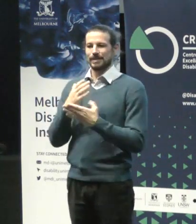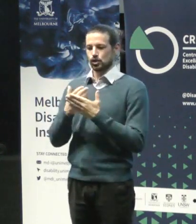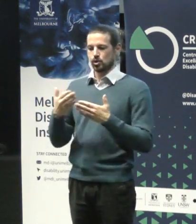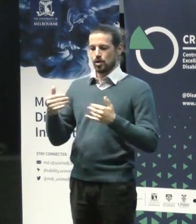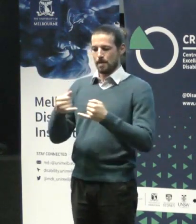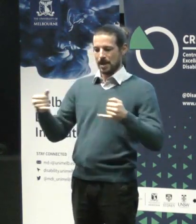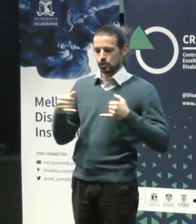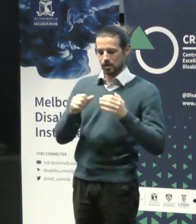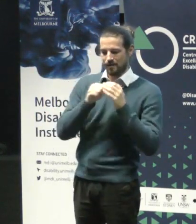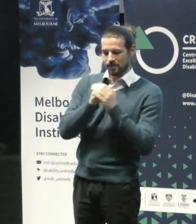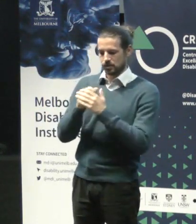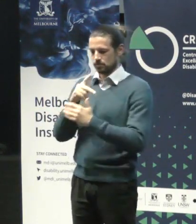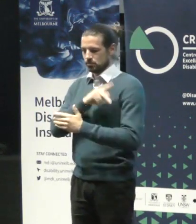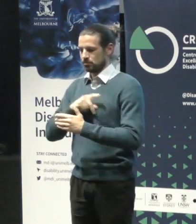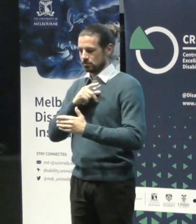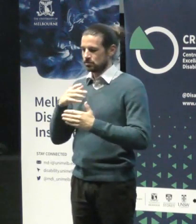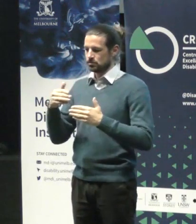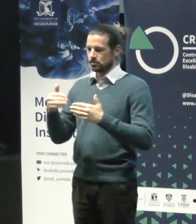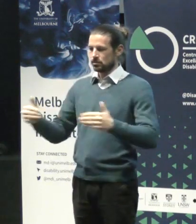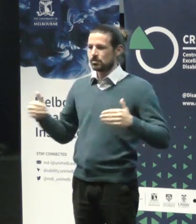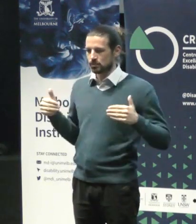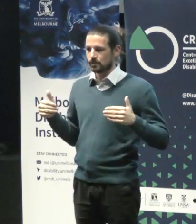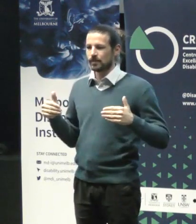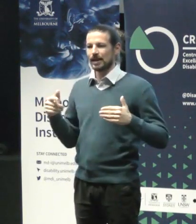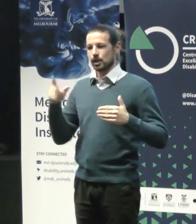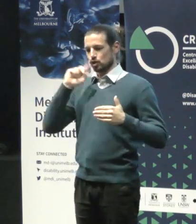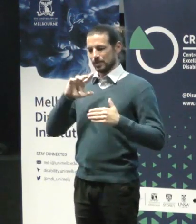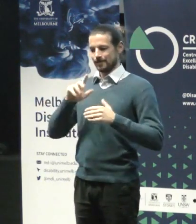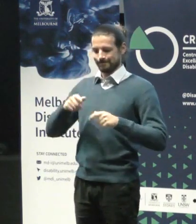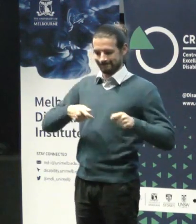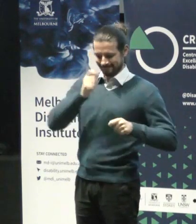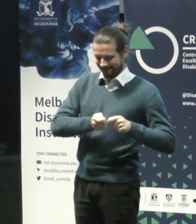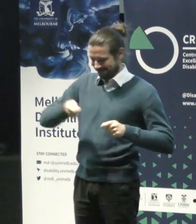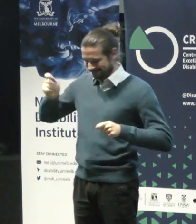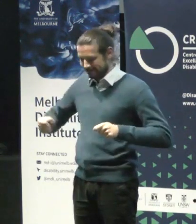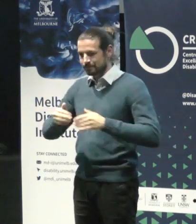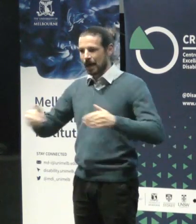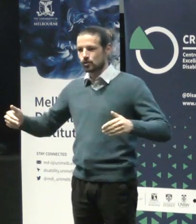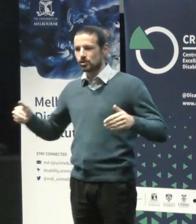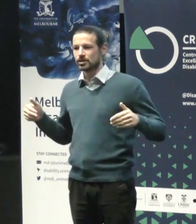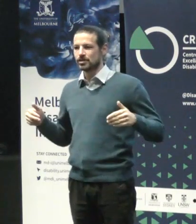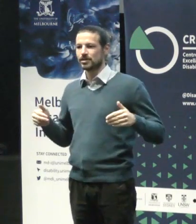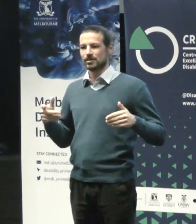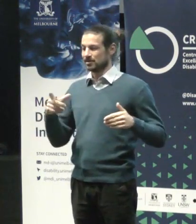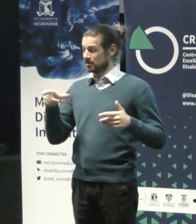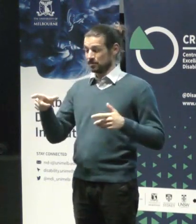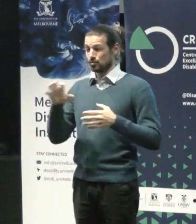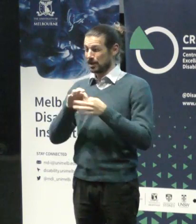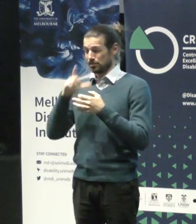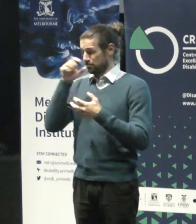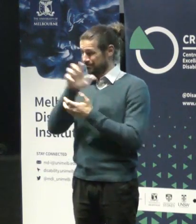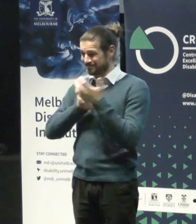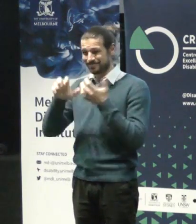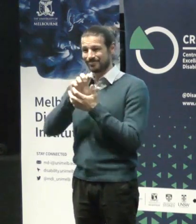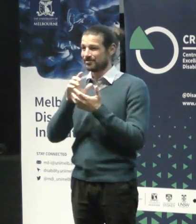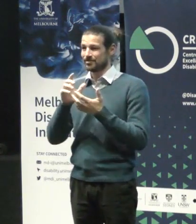friendship role and the professional role. So they're trying to reassert boundaries in this messy, complicated relationship, which